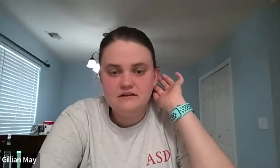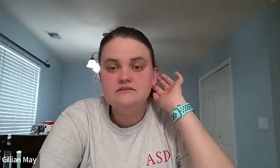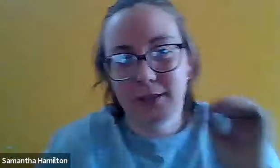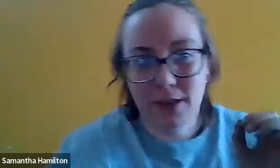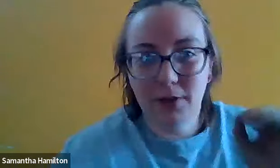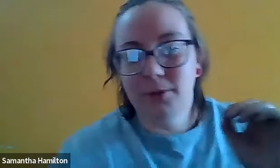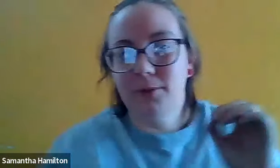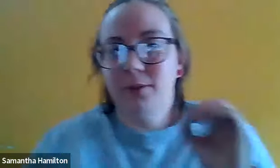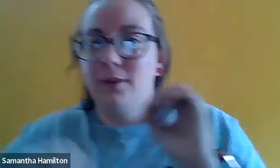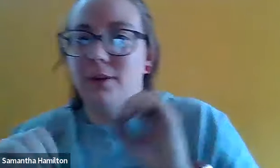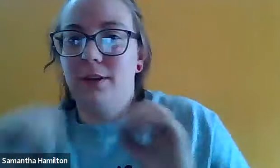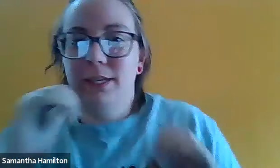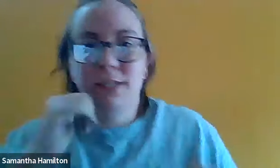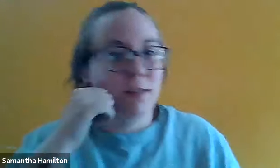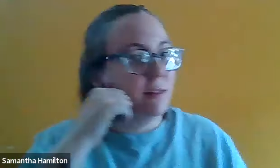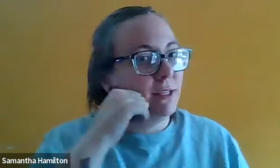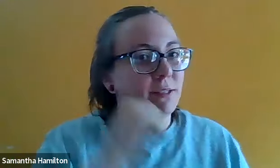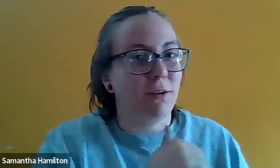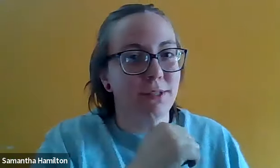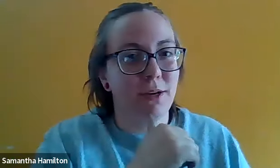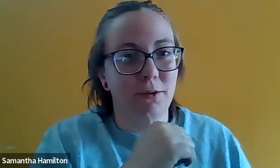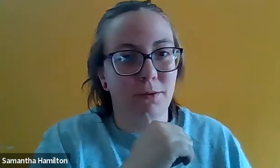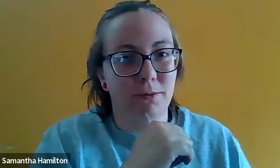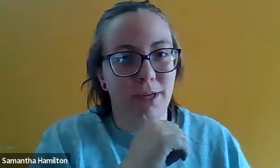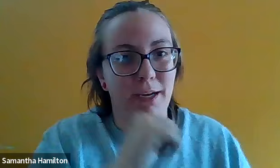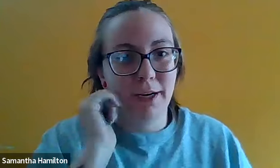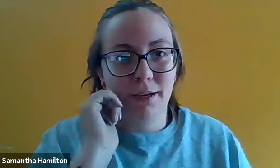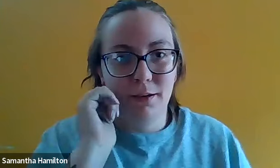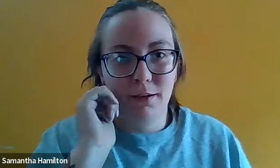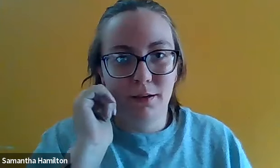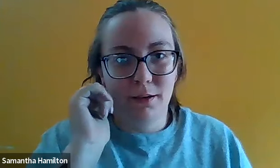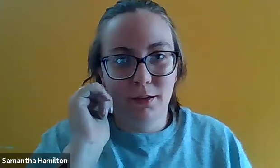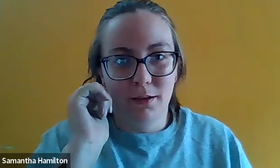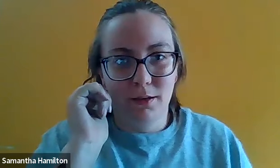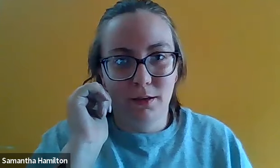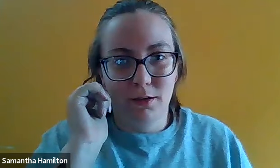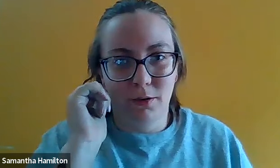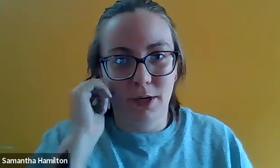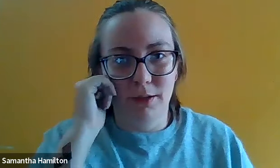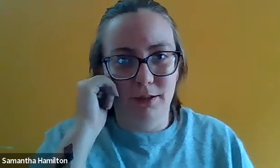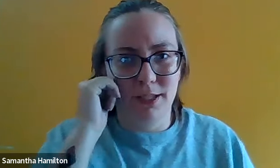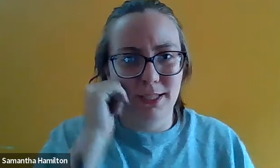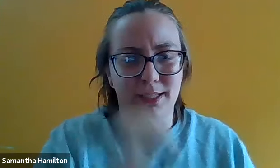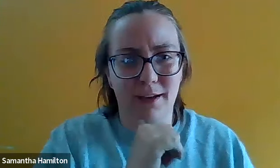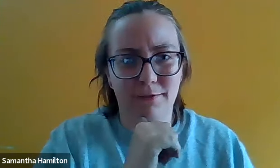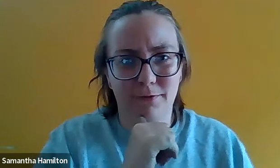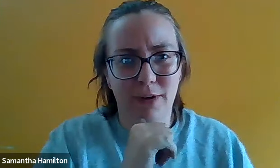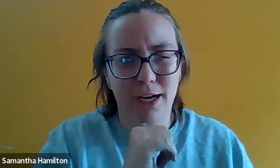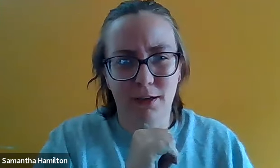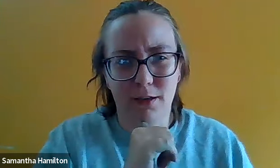Okay, so isn't this also hearing? Or So- this is deaf, right?